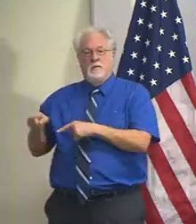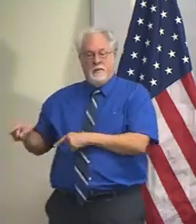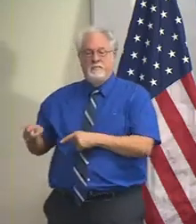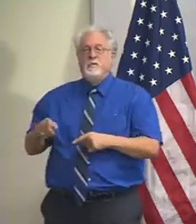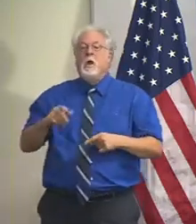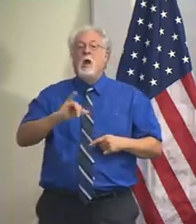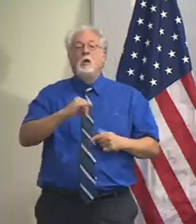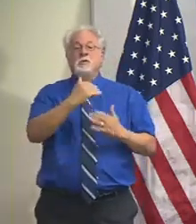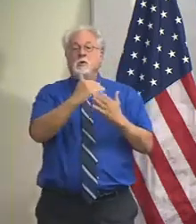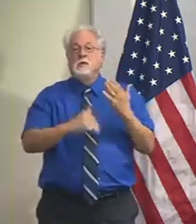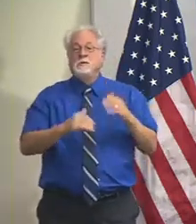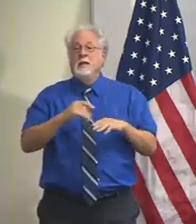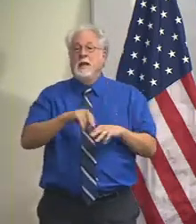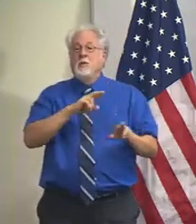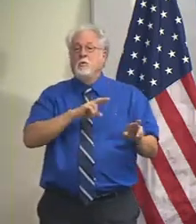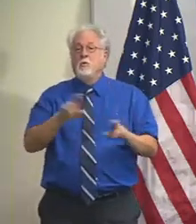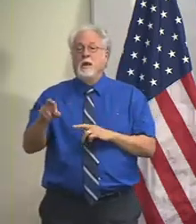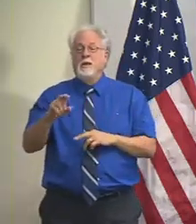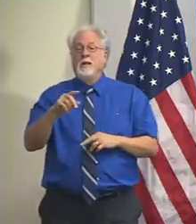also be listed at